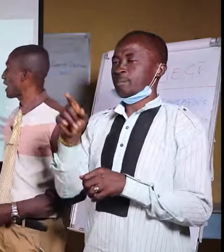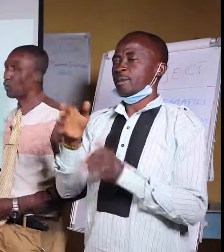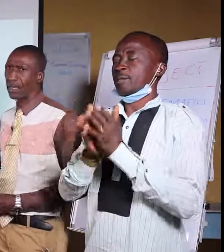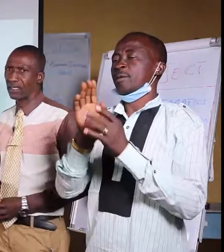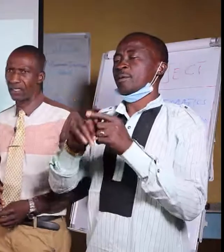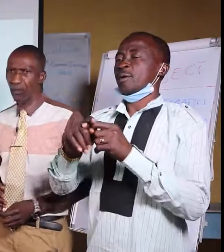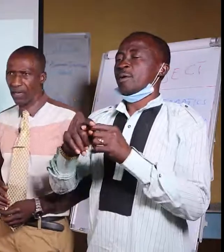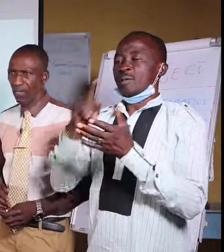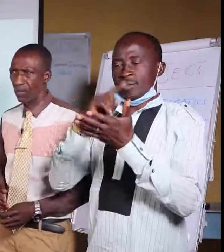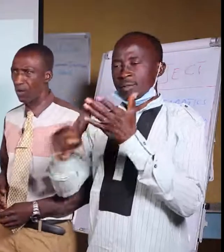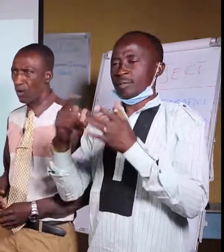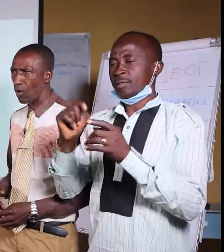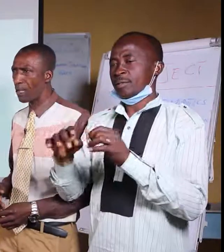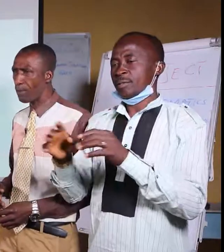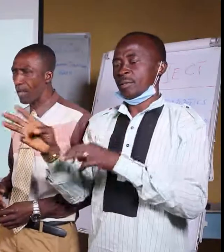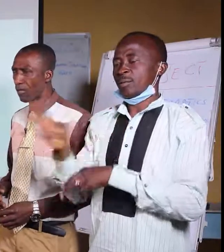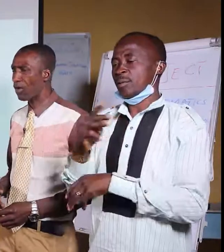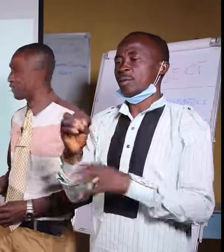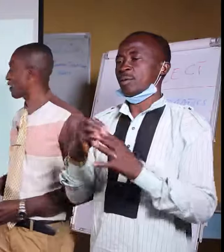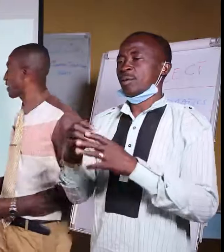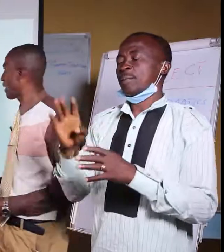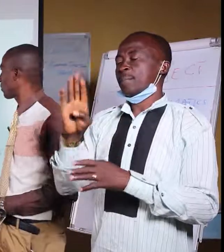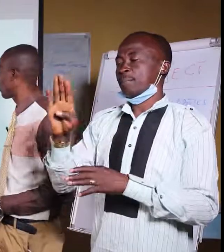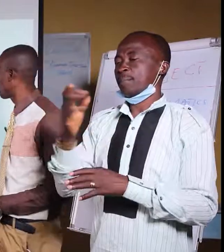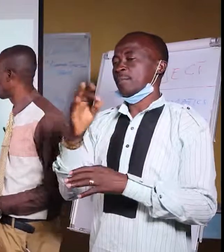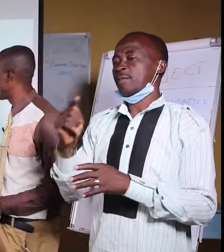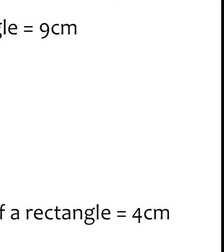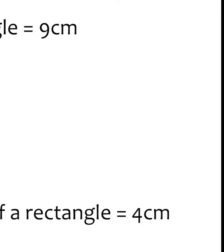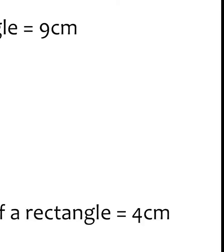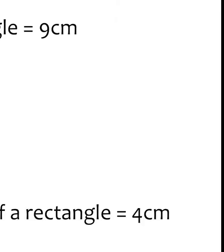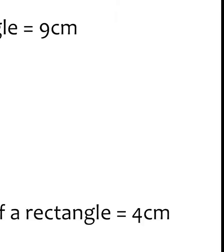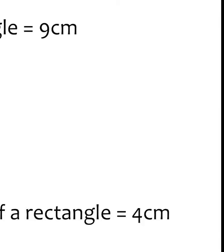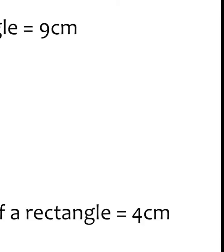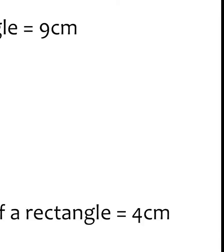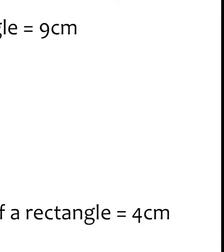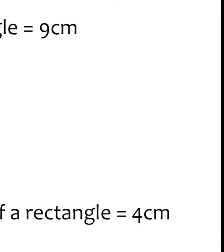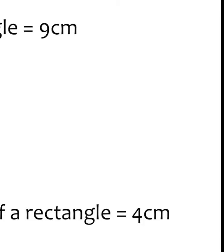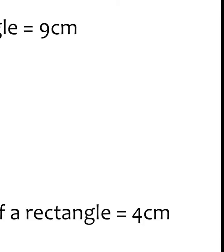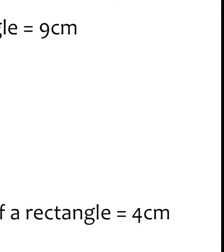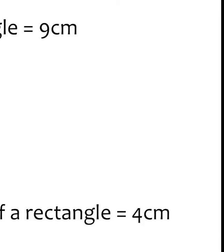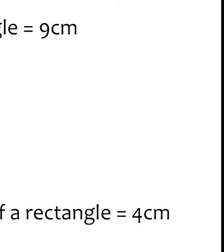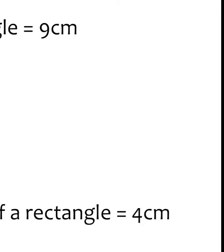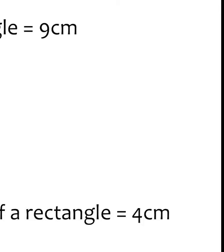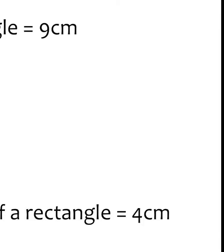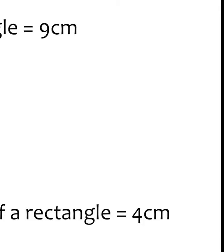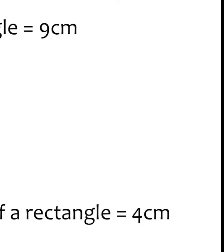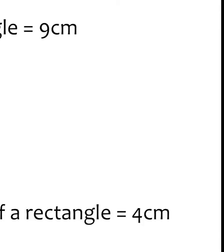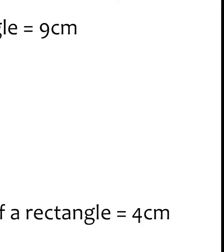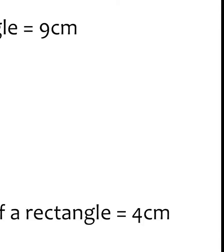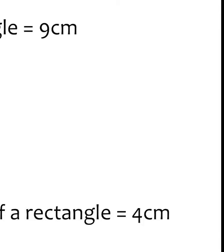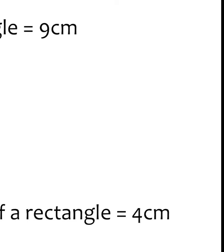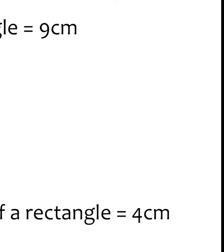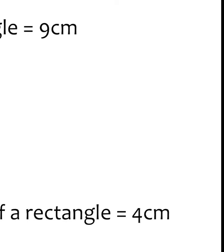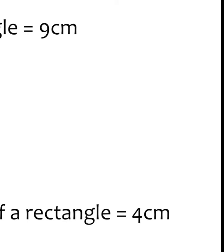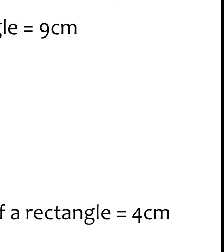to calculate the width or the breadth of the rectangle. So now, 9 times b, because